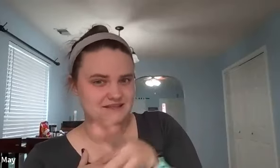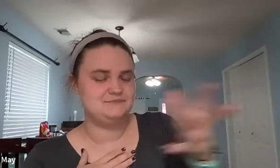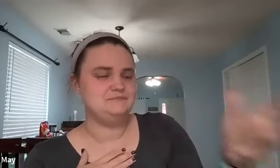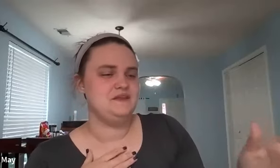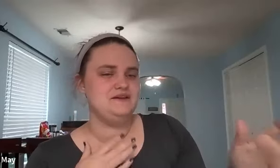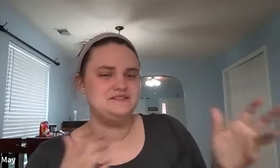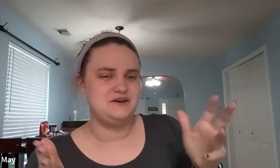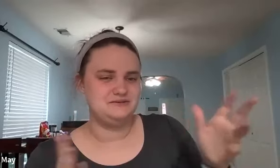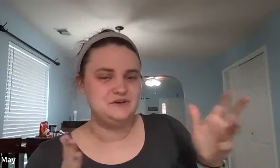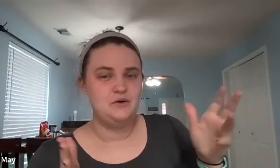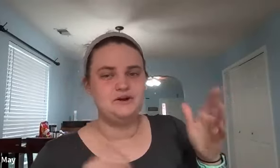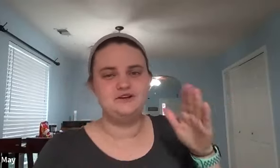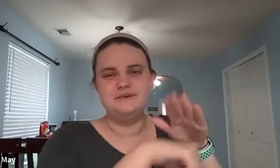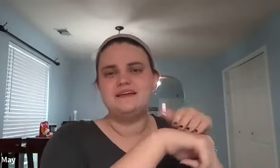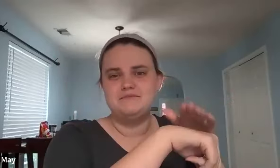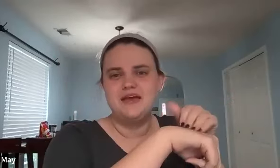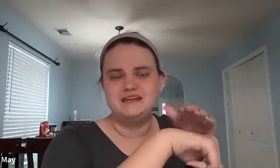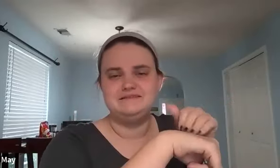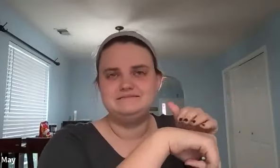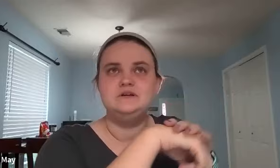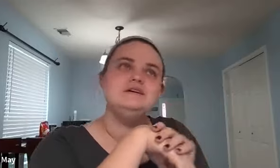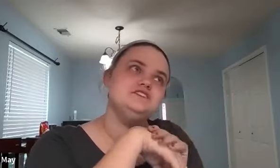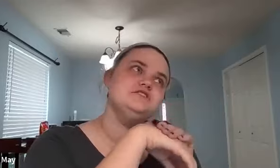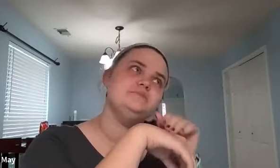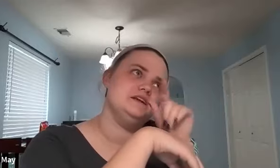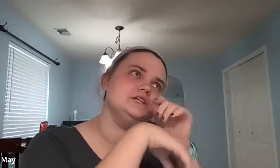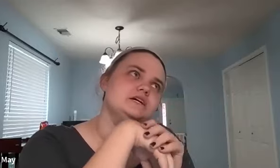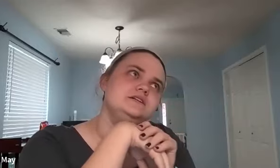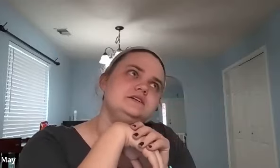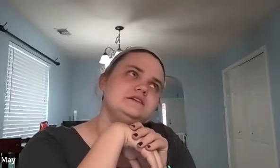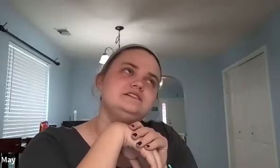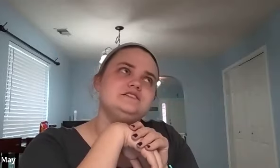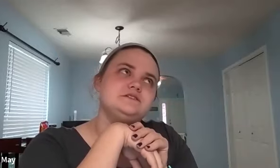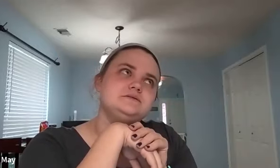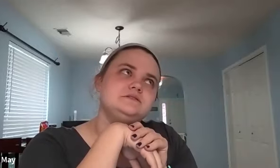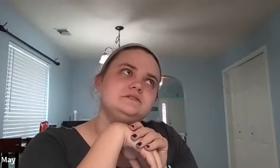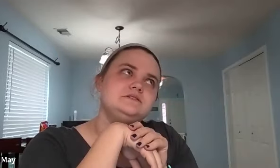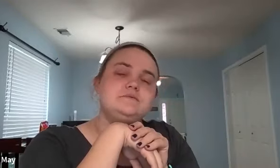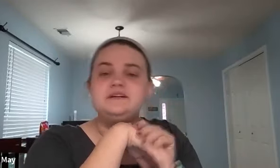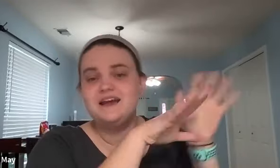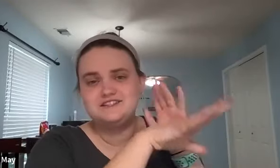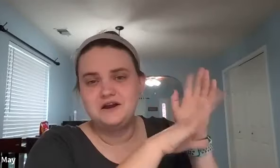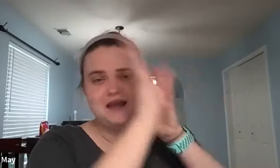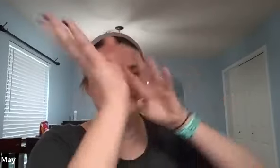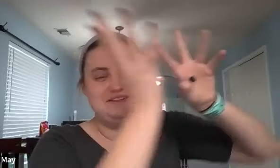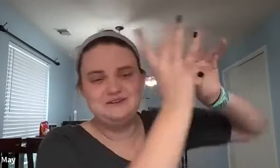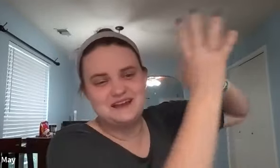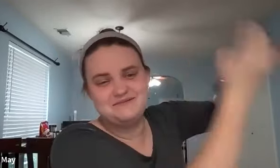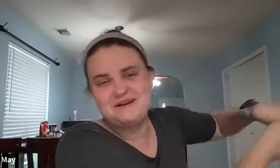things. So, or, you know, I'd be like, I'm petting, I guess you could pet a chicken. That's too. But yeah, sorry, I'm like I'm going